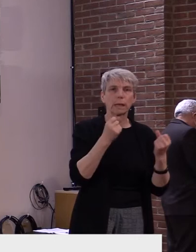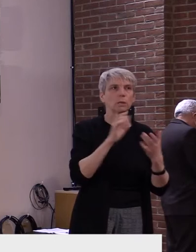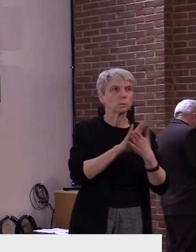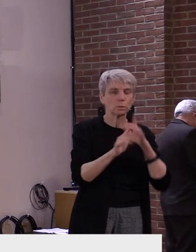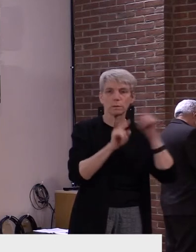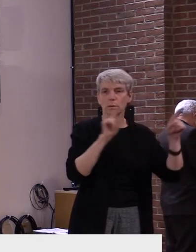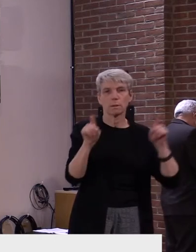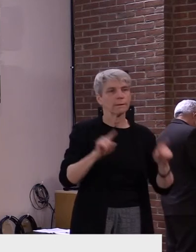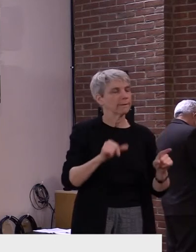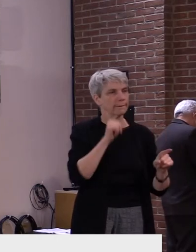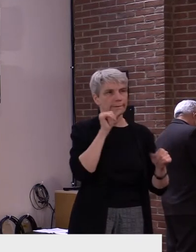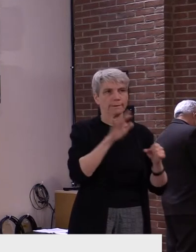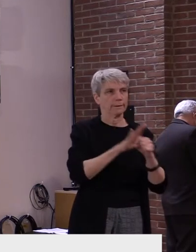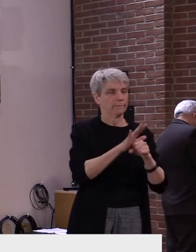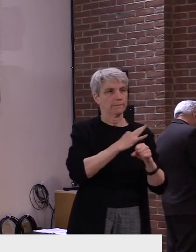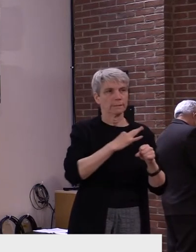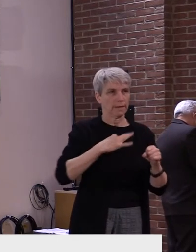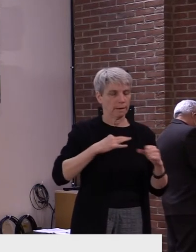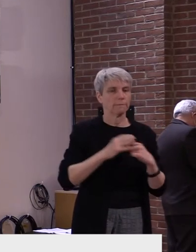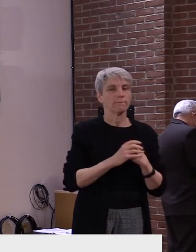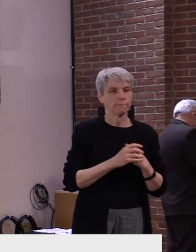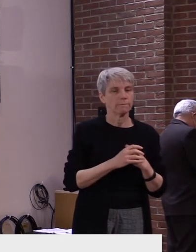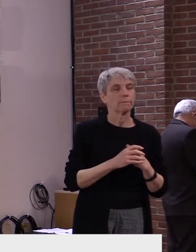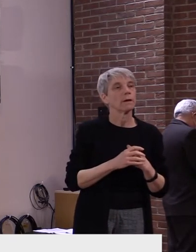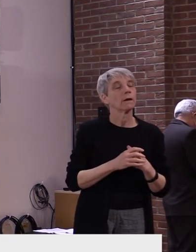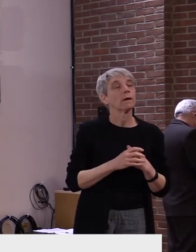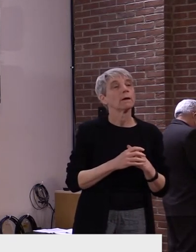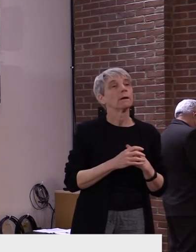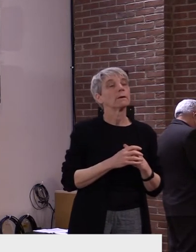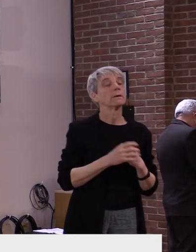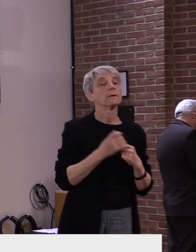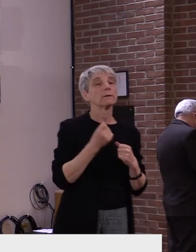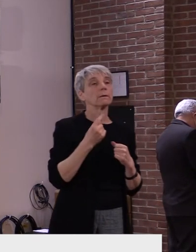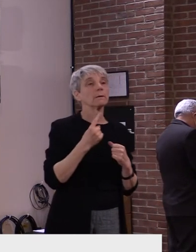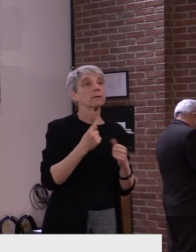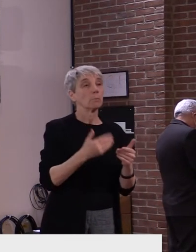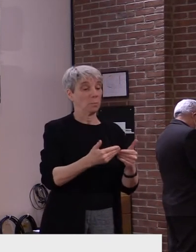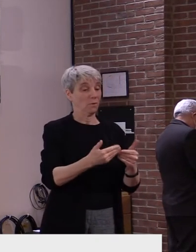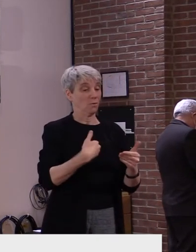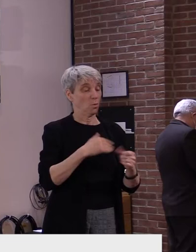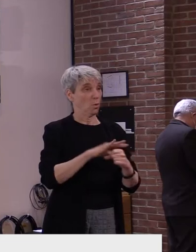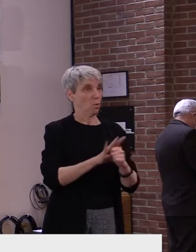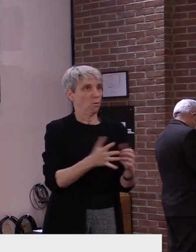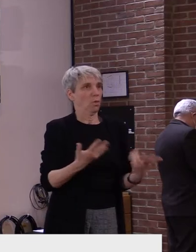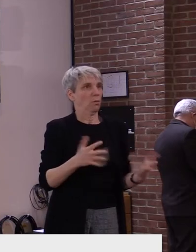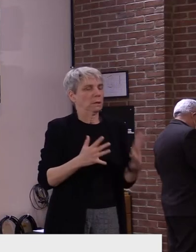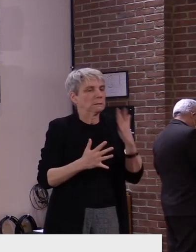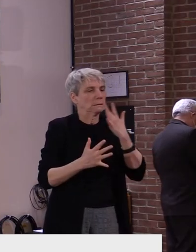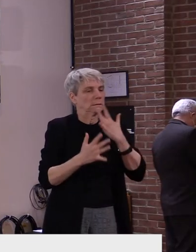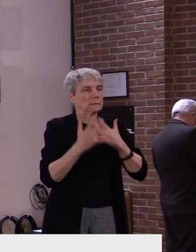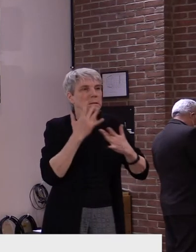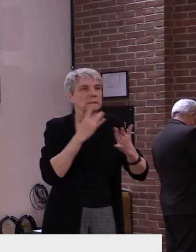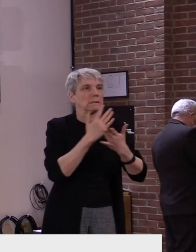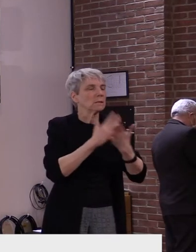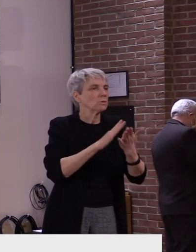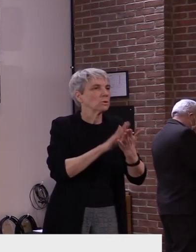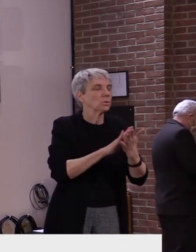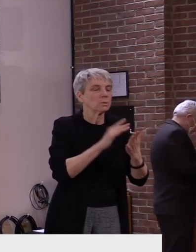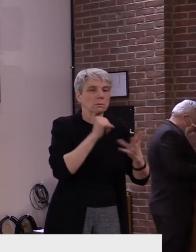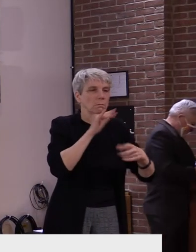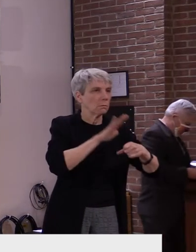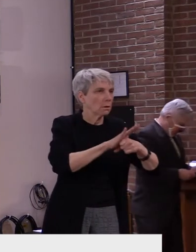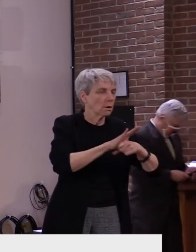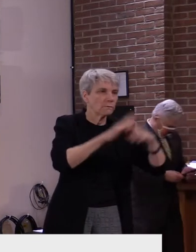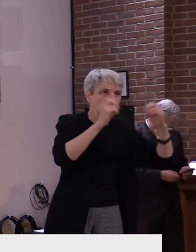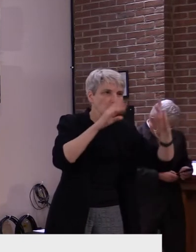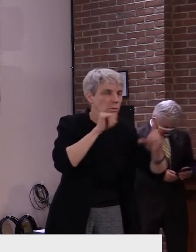they existed prior to the emergency, but certainly the emergency has brought those concerns to the forefront. Our major approach to that